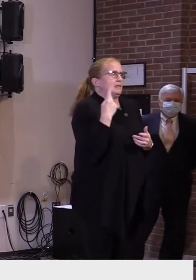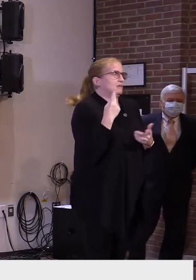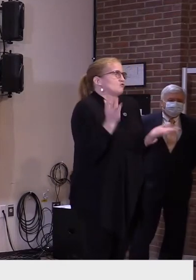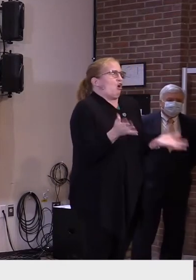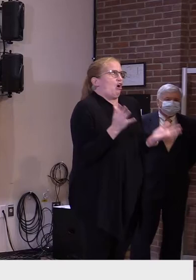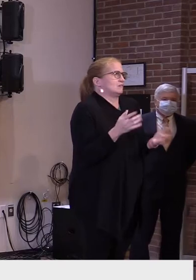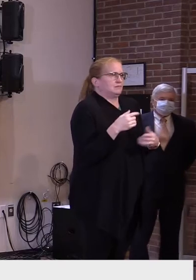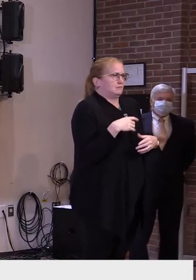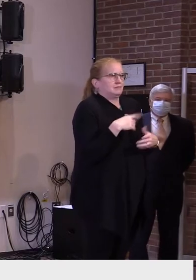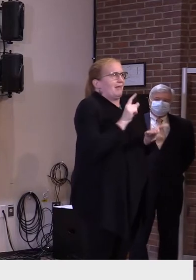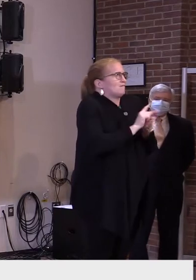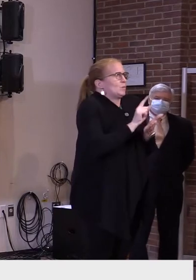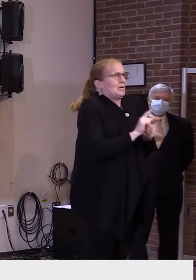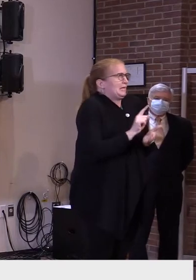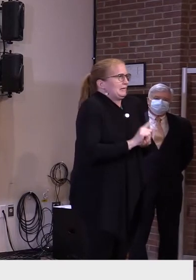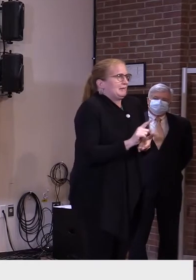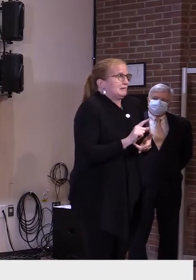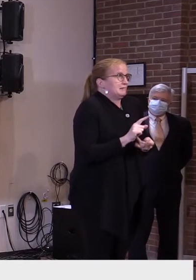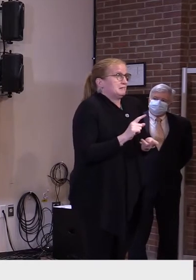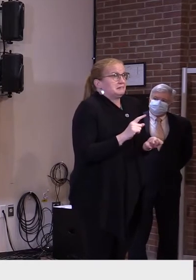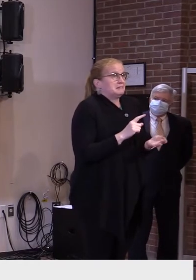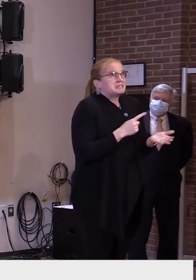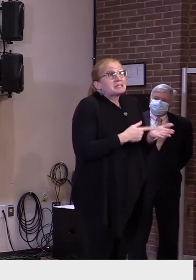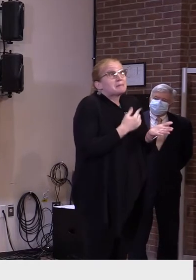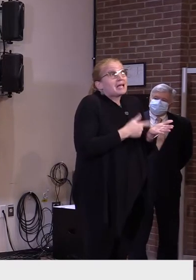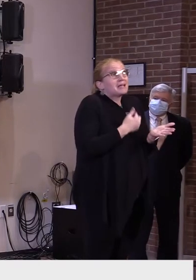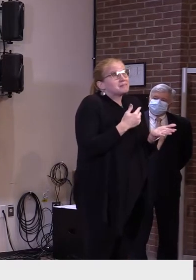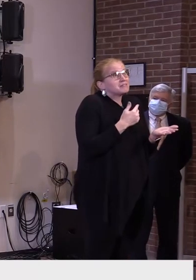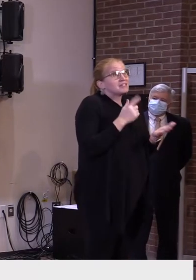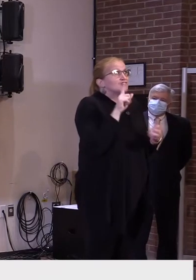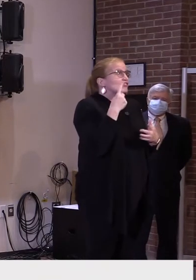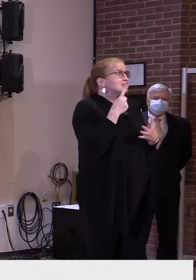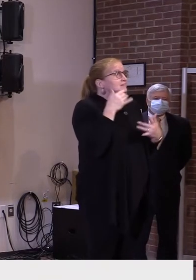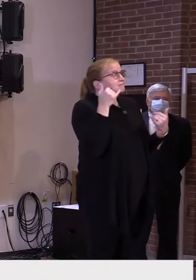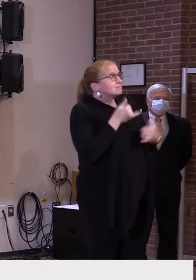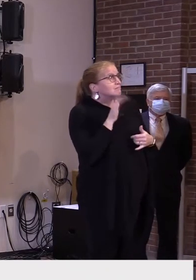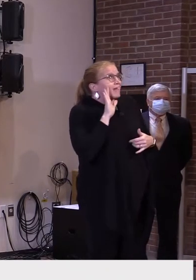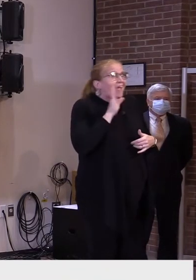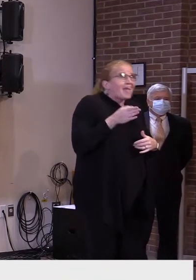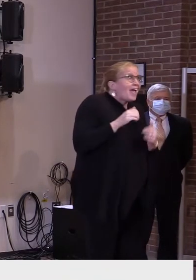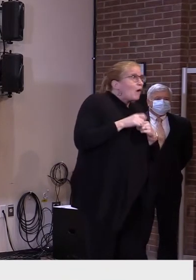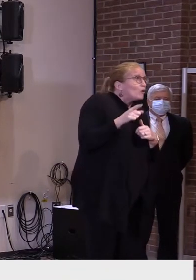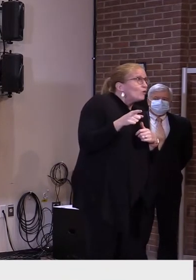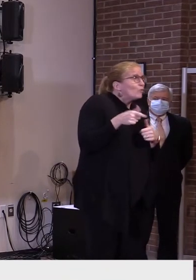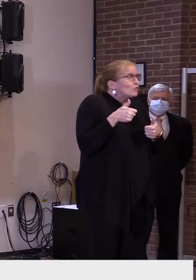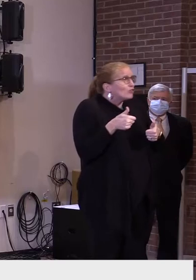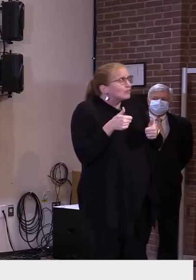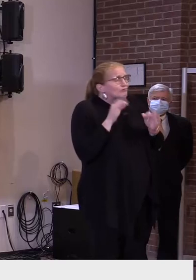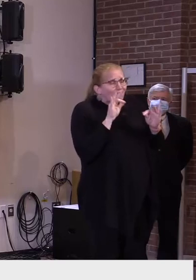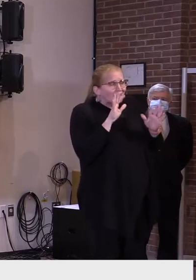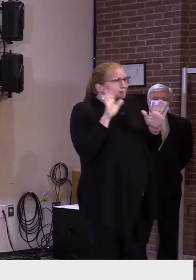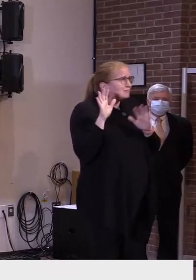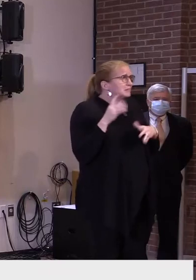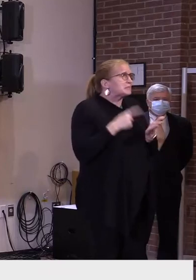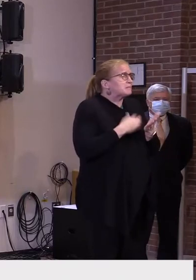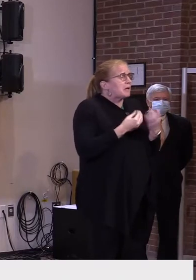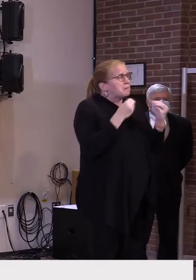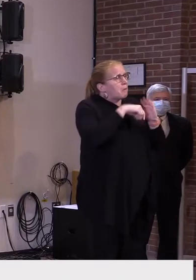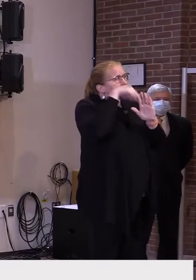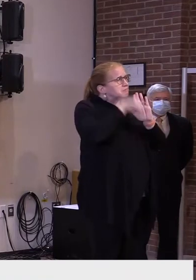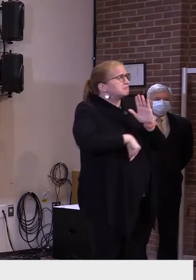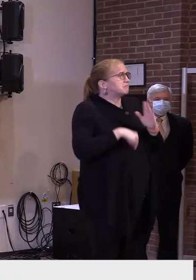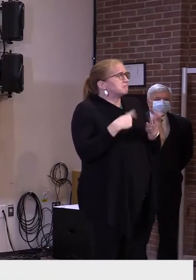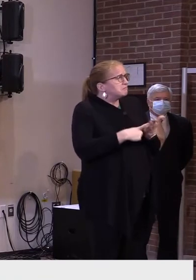basis. Sometimes he just calls to say hi. And so he's just a real decent human